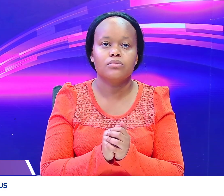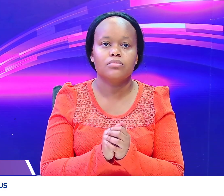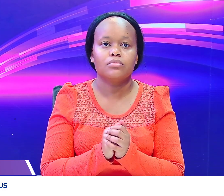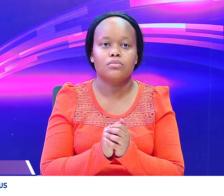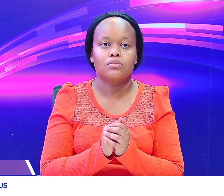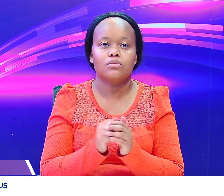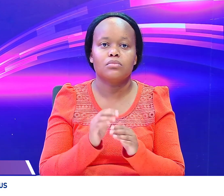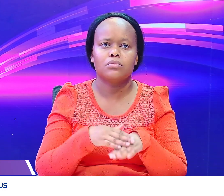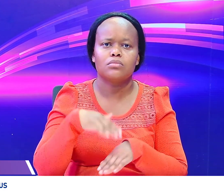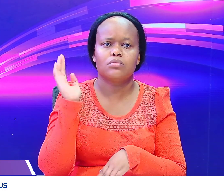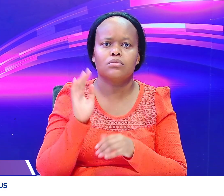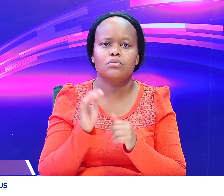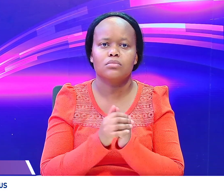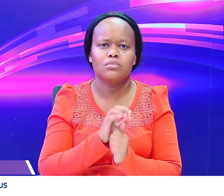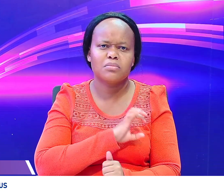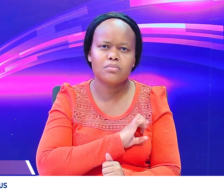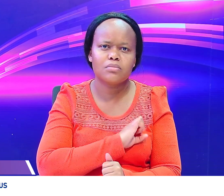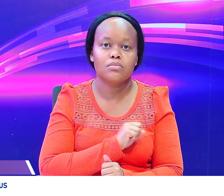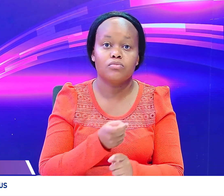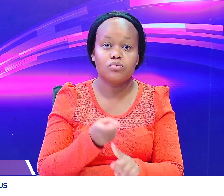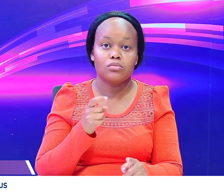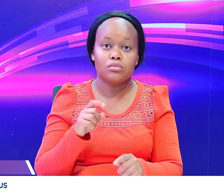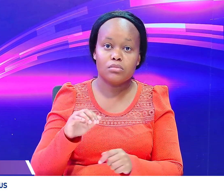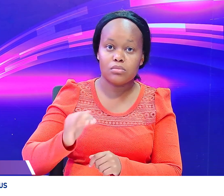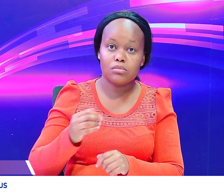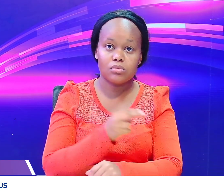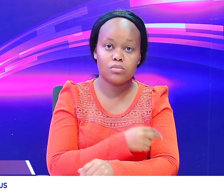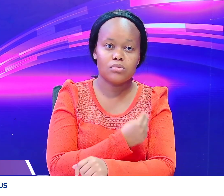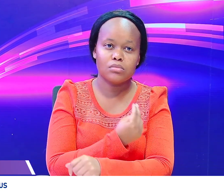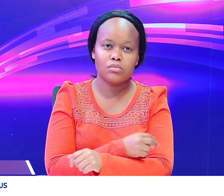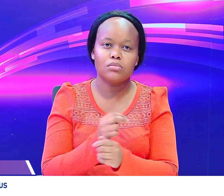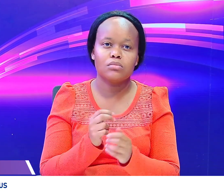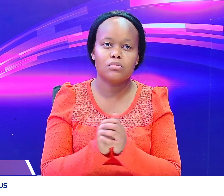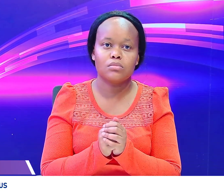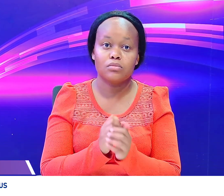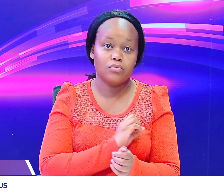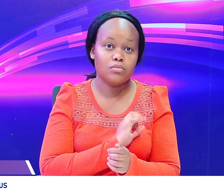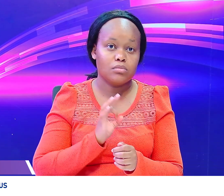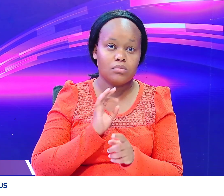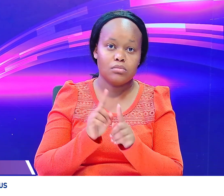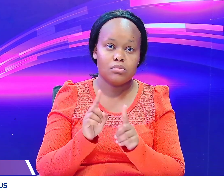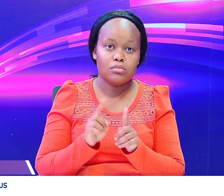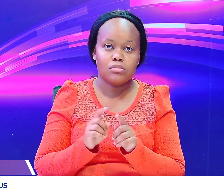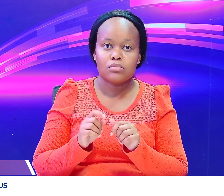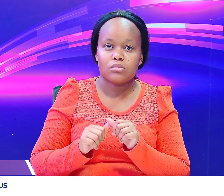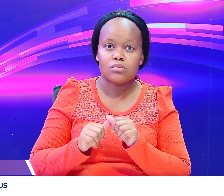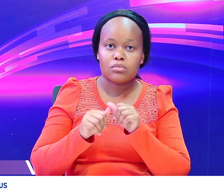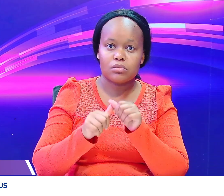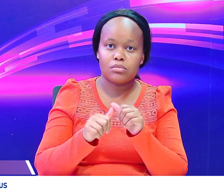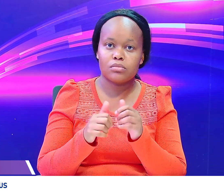county hospitals strain resources. Staff on duty continue to handle emergencies despite the pressure.